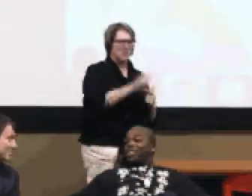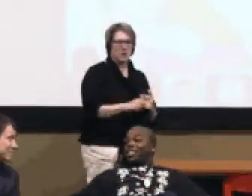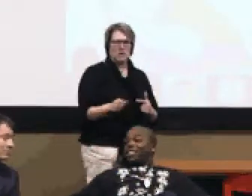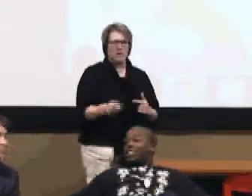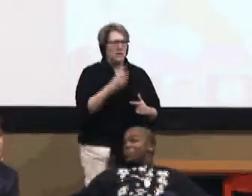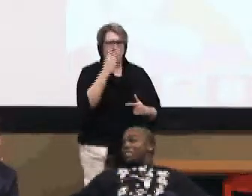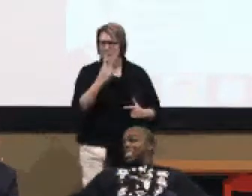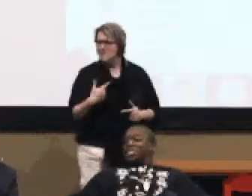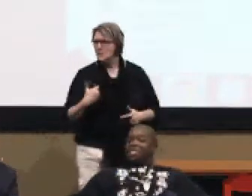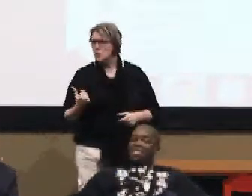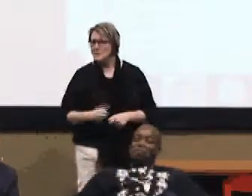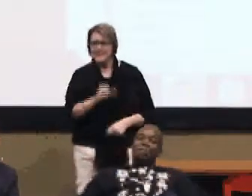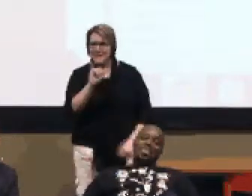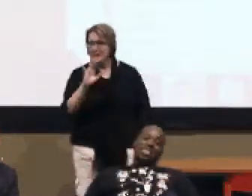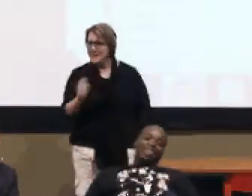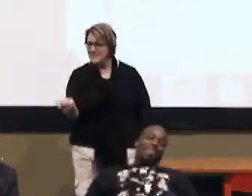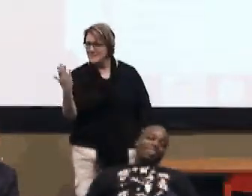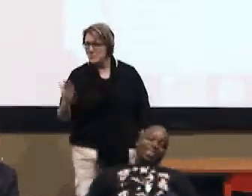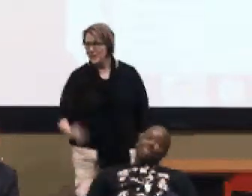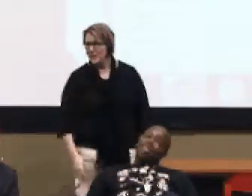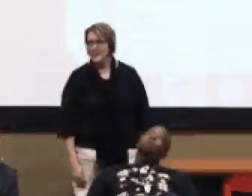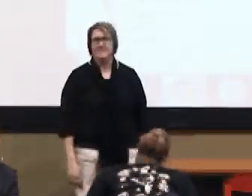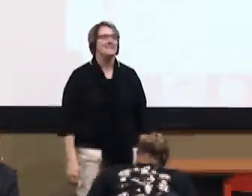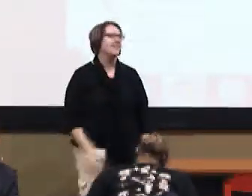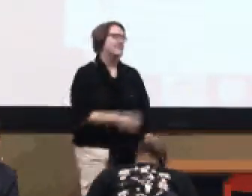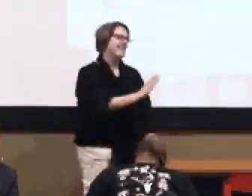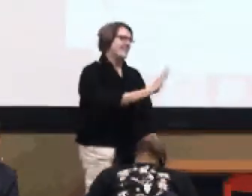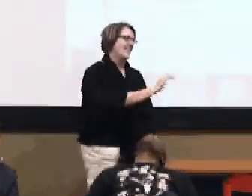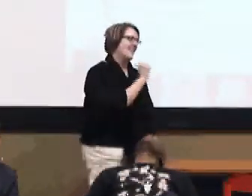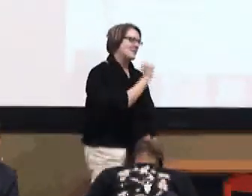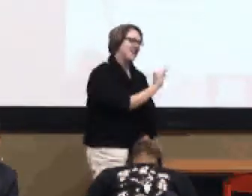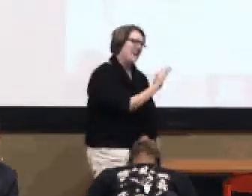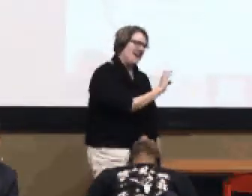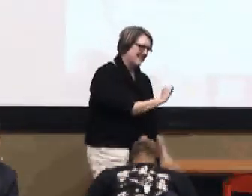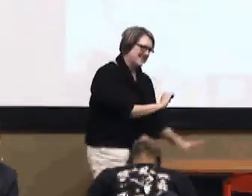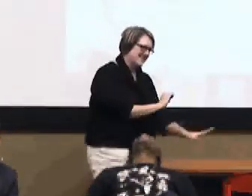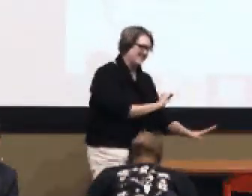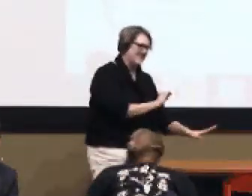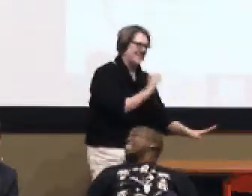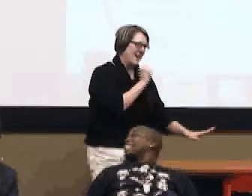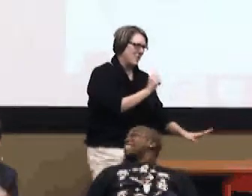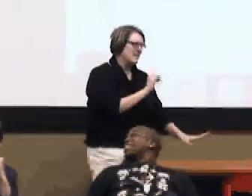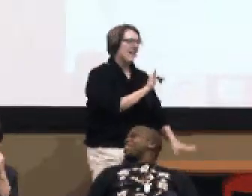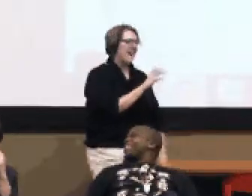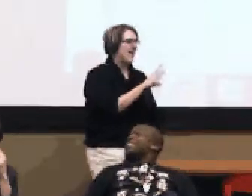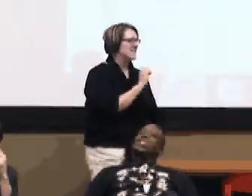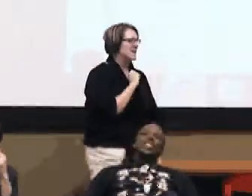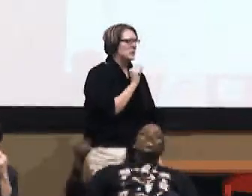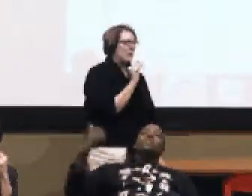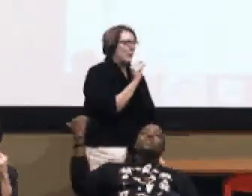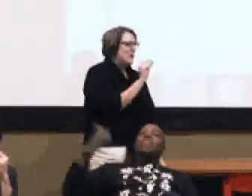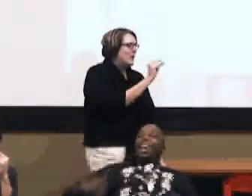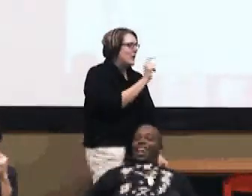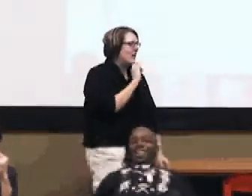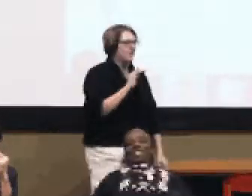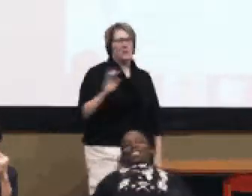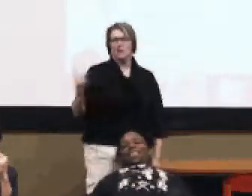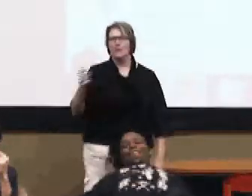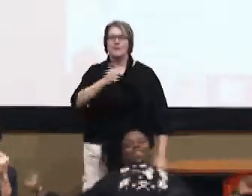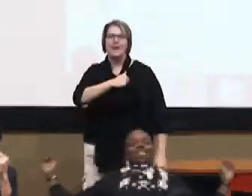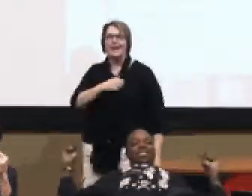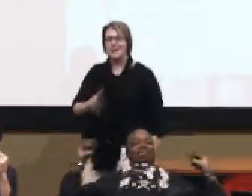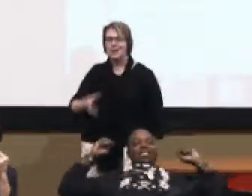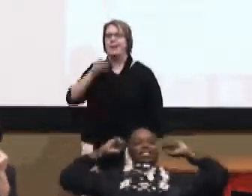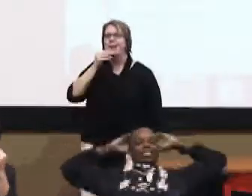ice on our windshield? That wasn't ice. Problem living That wasn't here. freaking ice. That was little pebbles of You're things. from Canada,